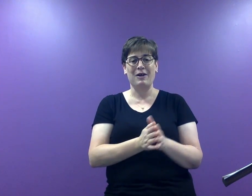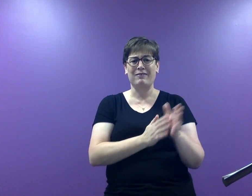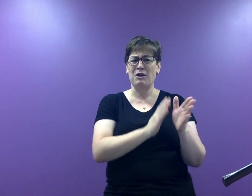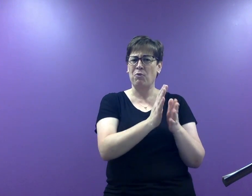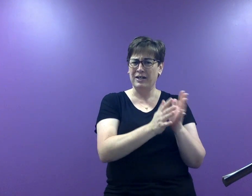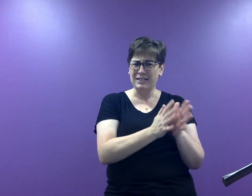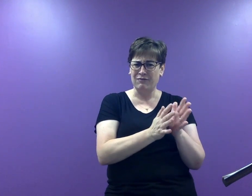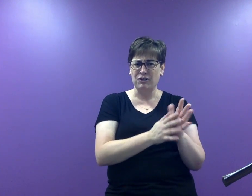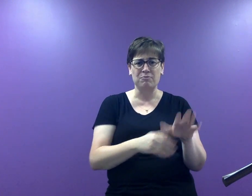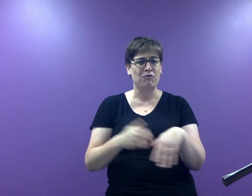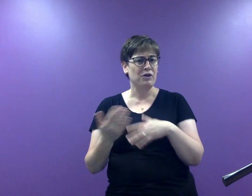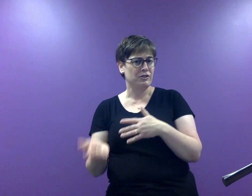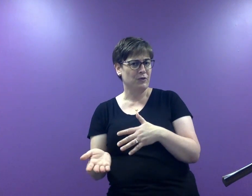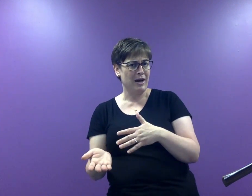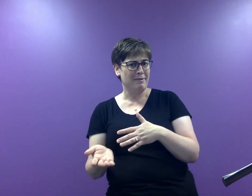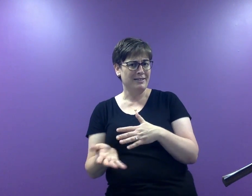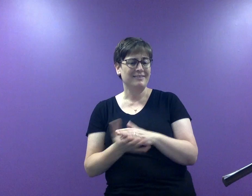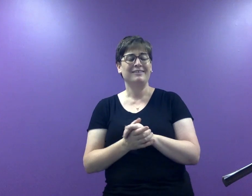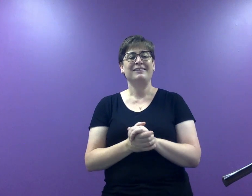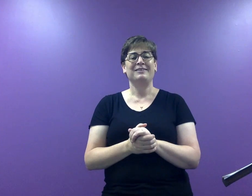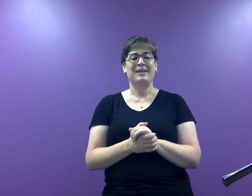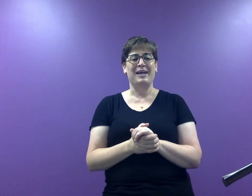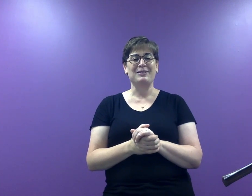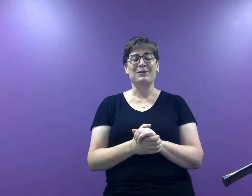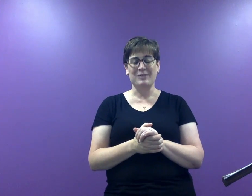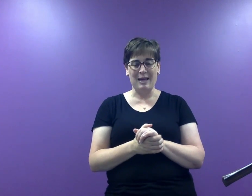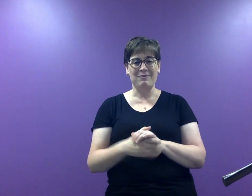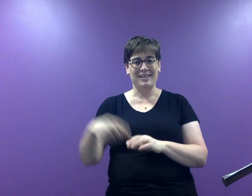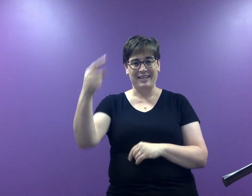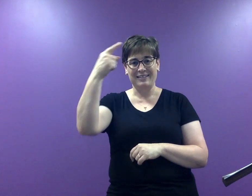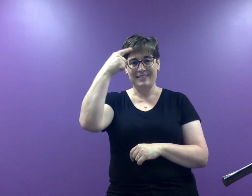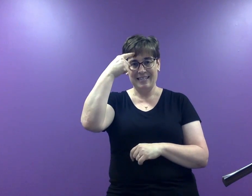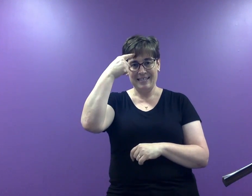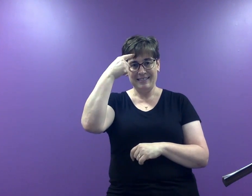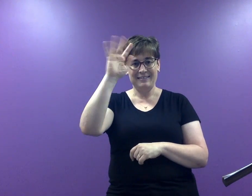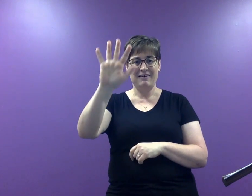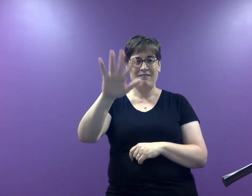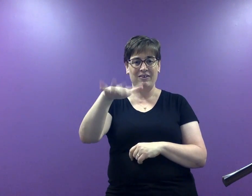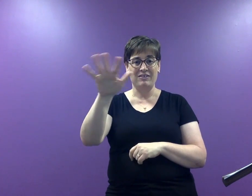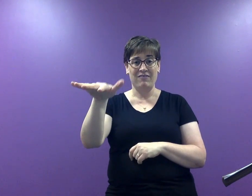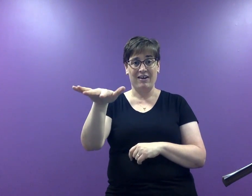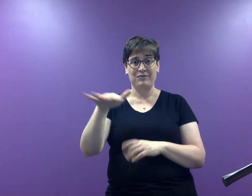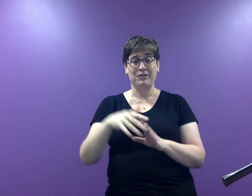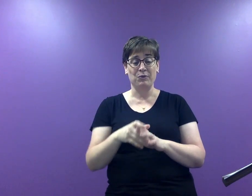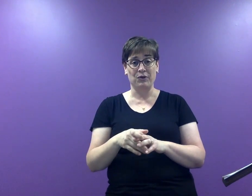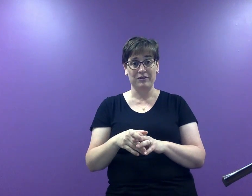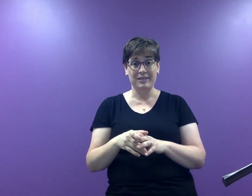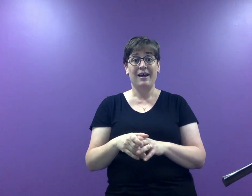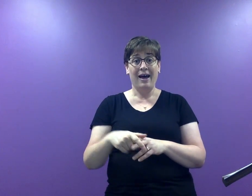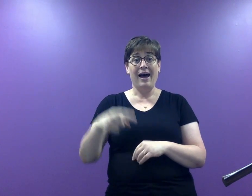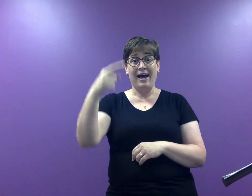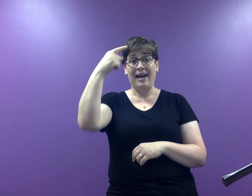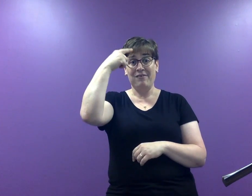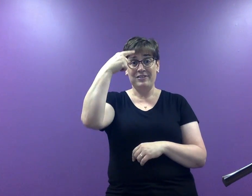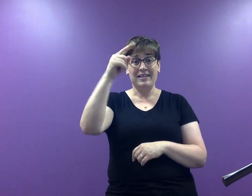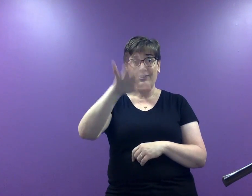to tell what it is first before you describe it. Okay, so same thing, since 55. So in other words, I have since